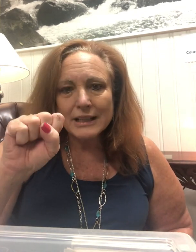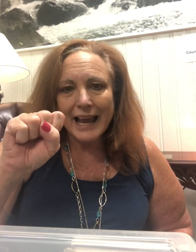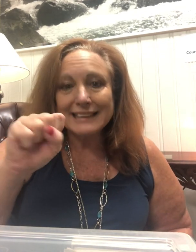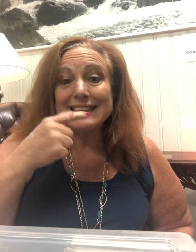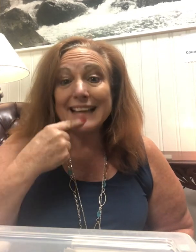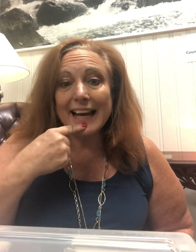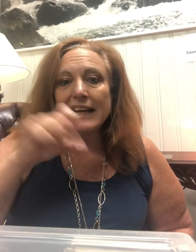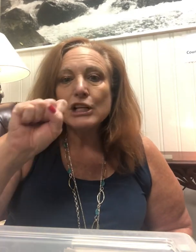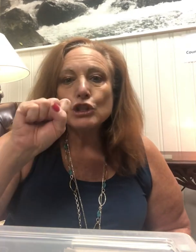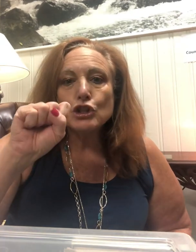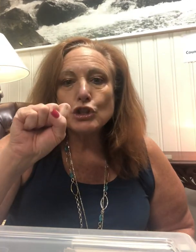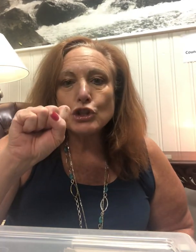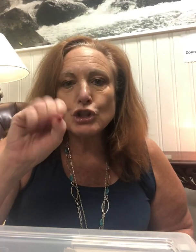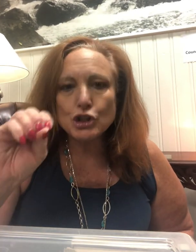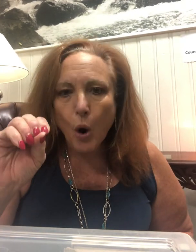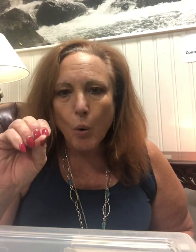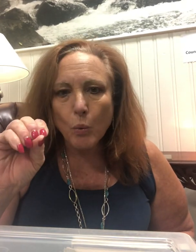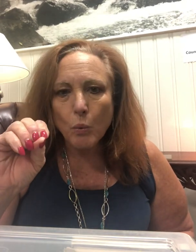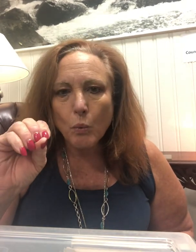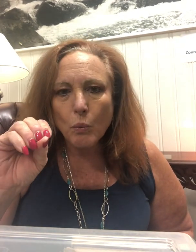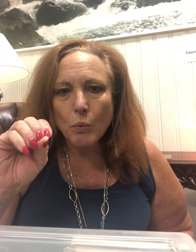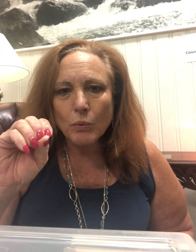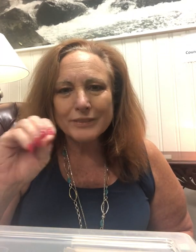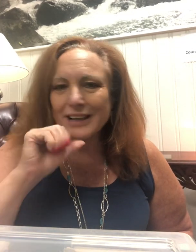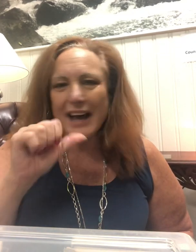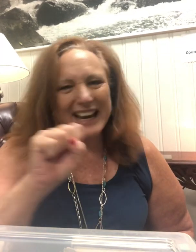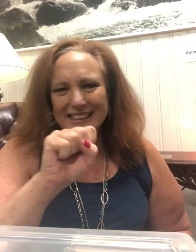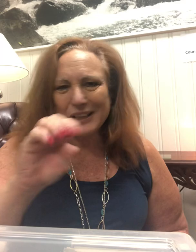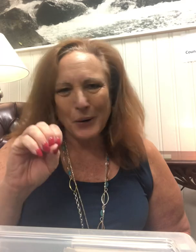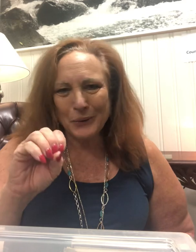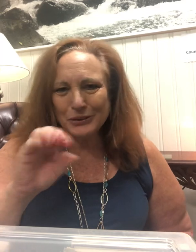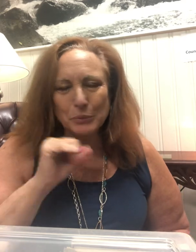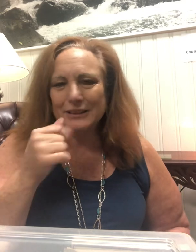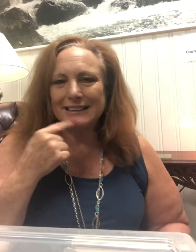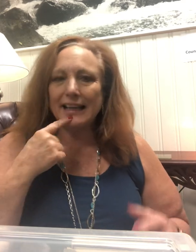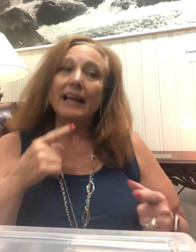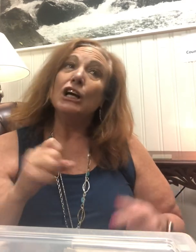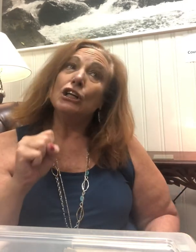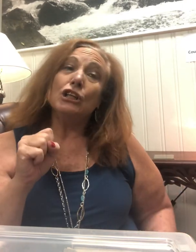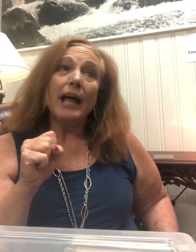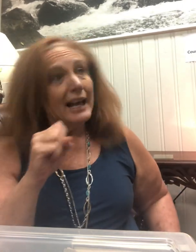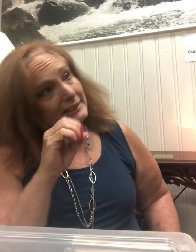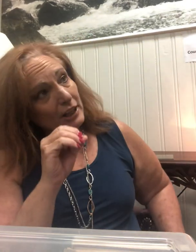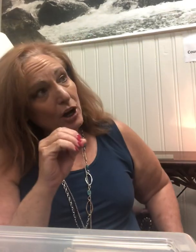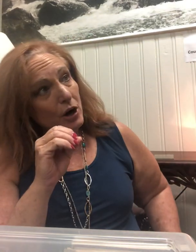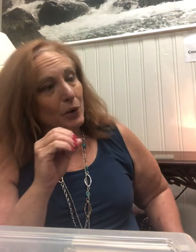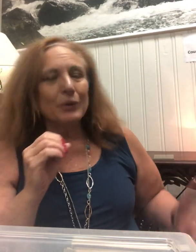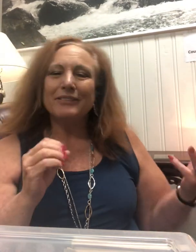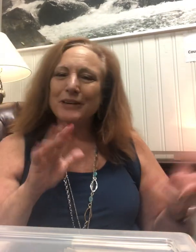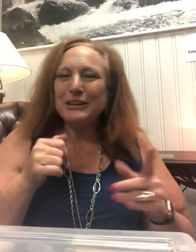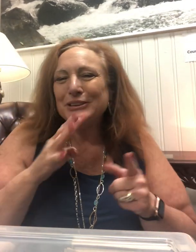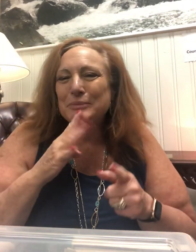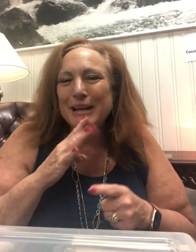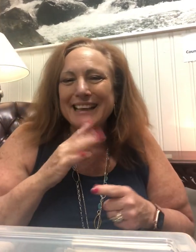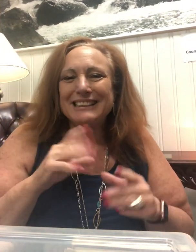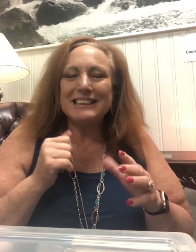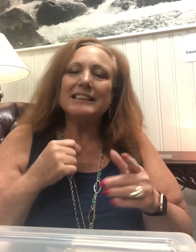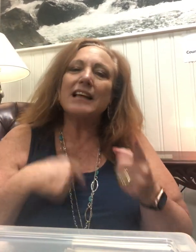and say so, not S-O. You wouldn't say S-O when you speak. Just